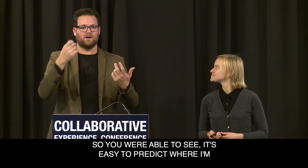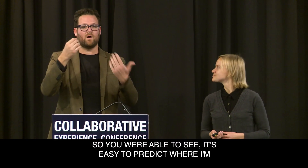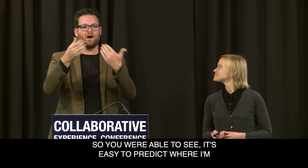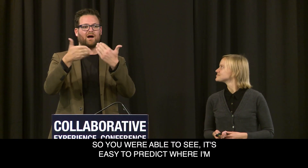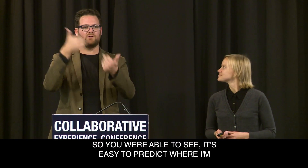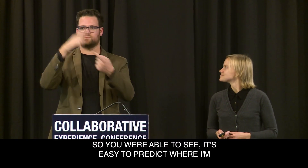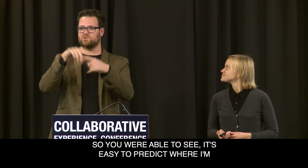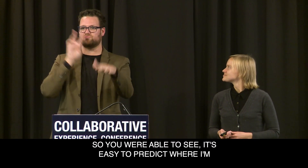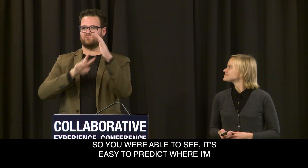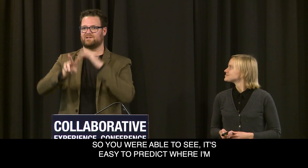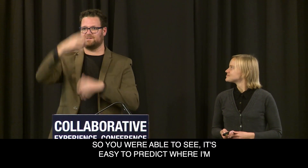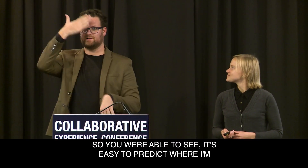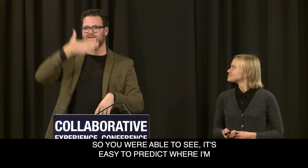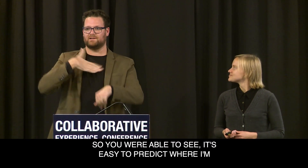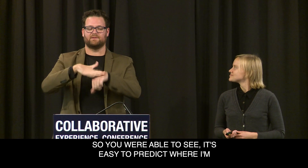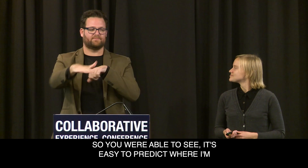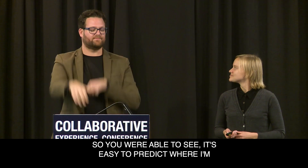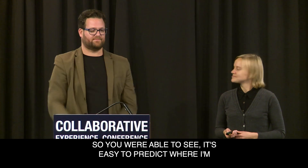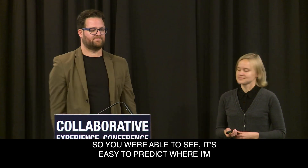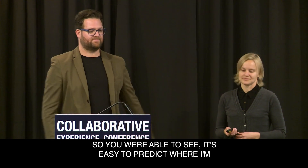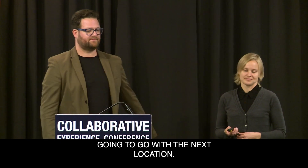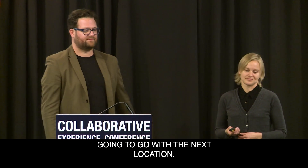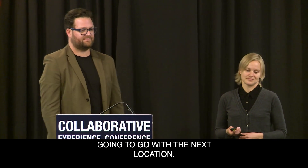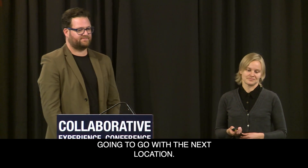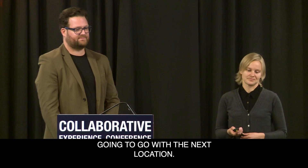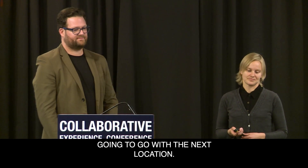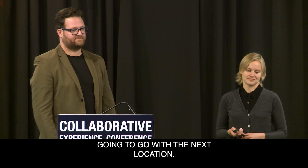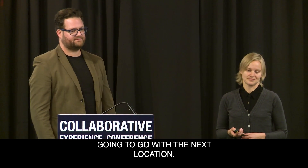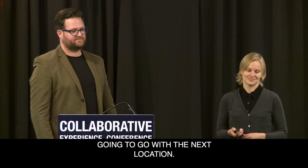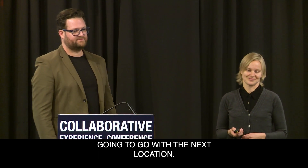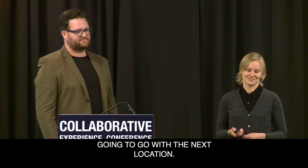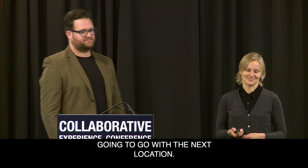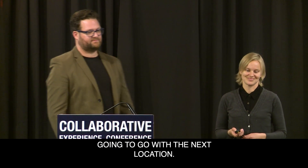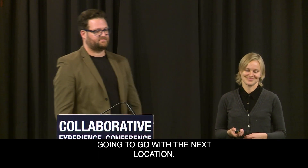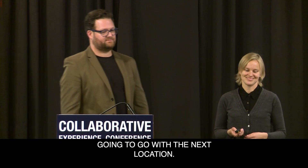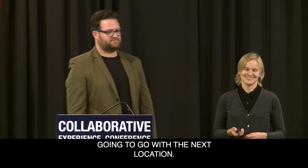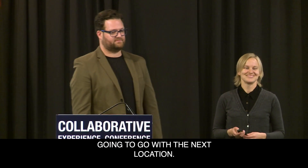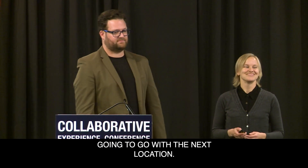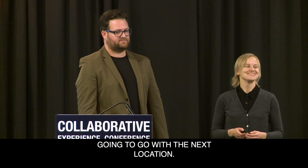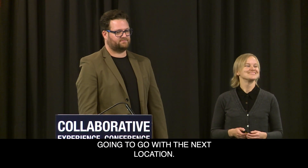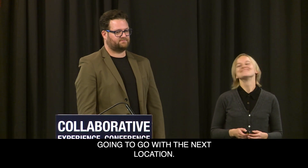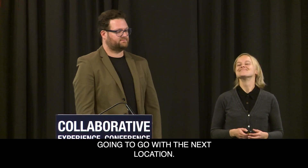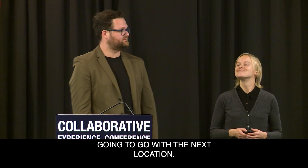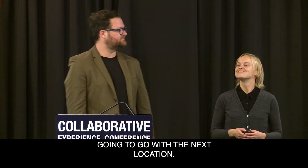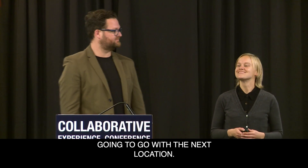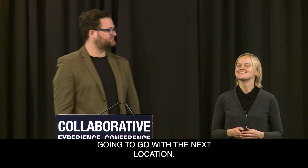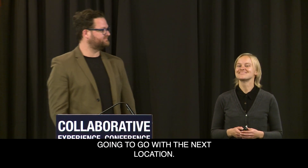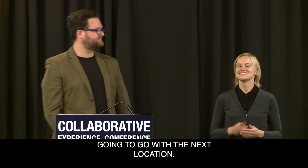So you were able to see. It's easy to predict where I'm going to go with the next location.